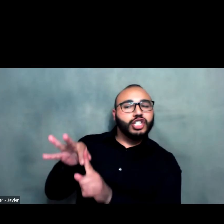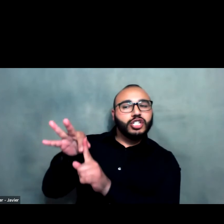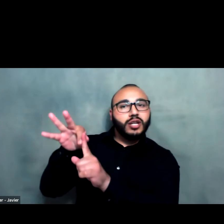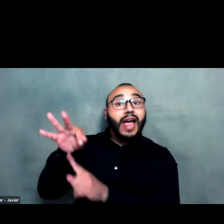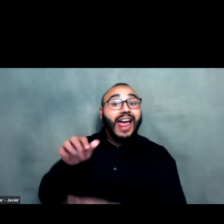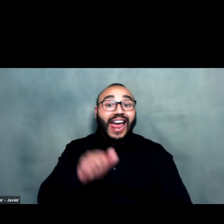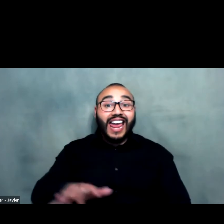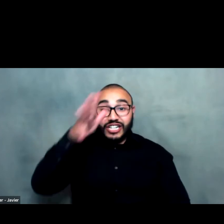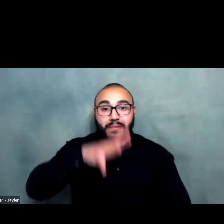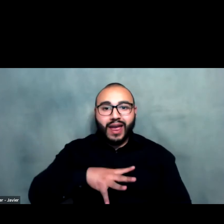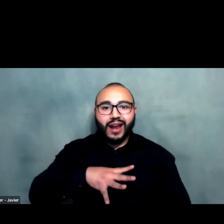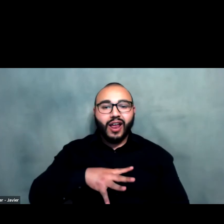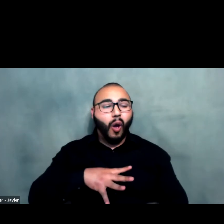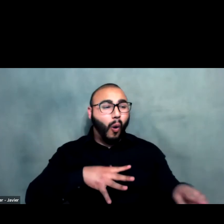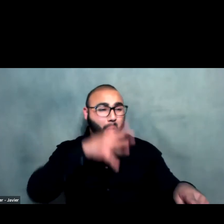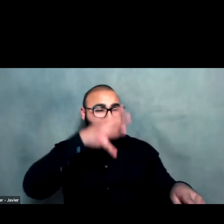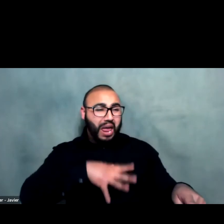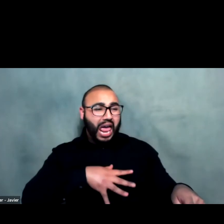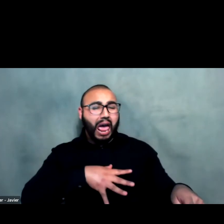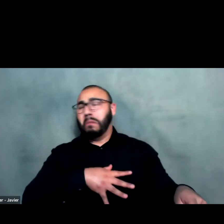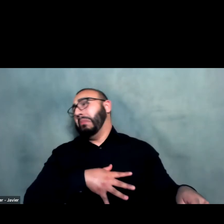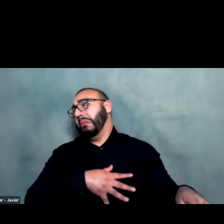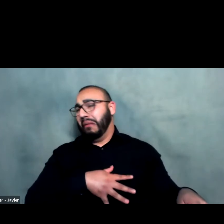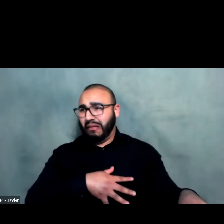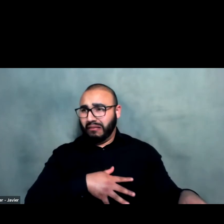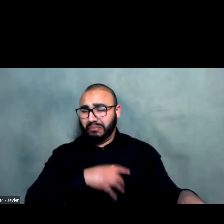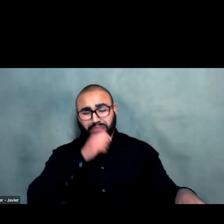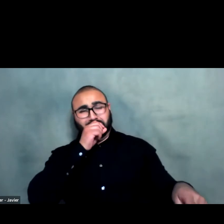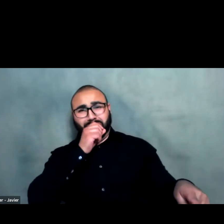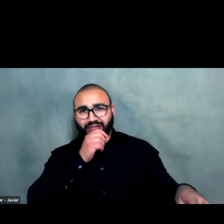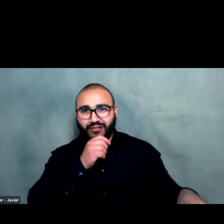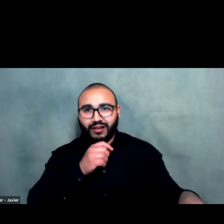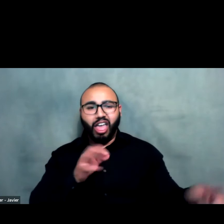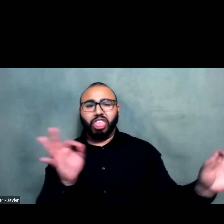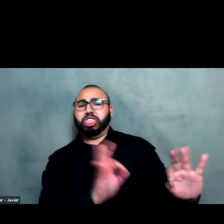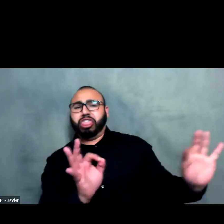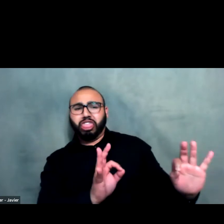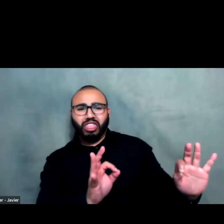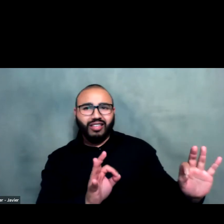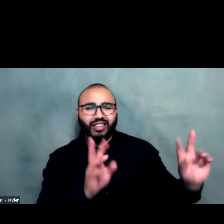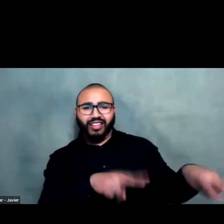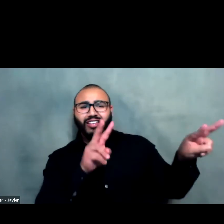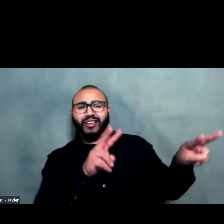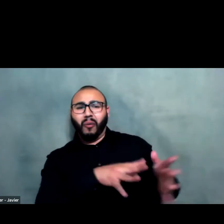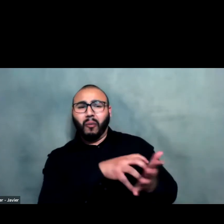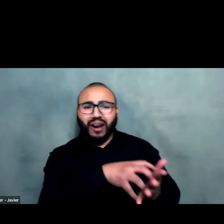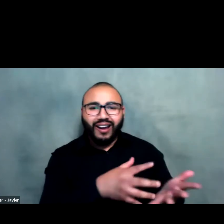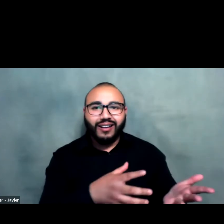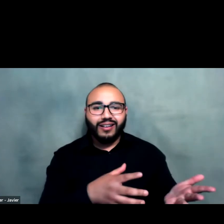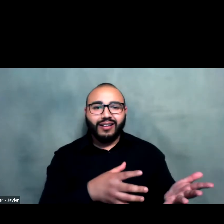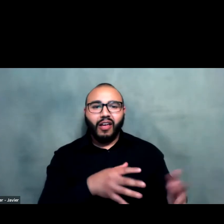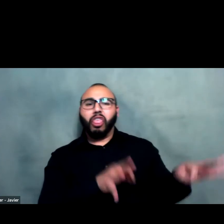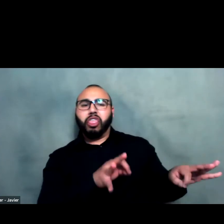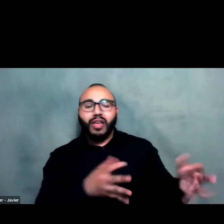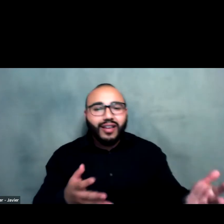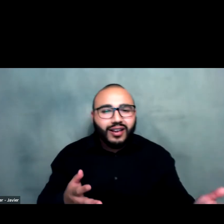male myself, I am fearful walking around in Target when I'm buying things I shouldn't be. You know, I feel like I